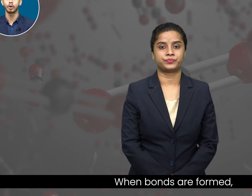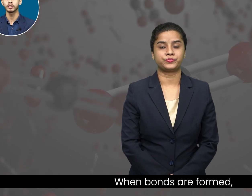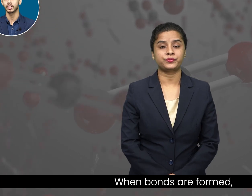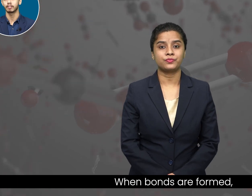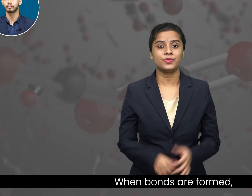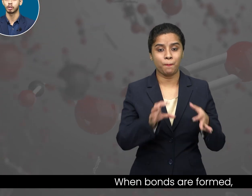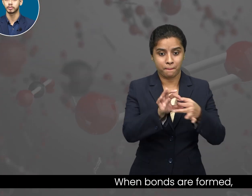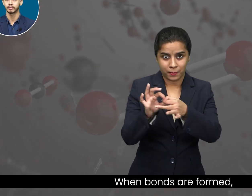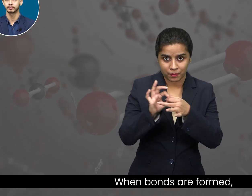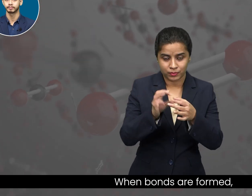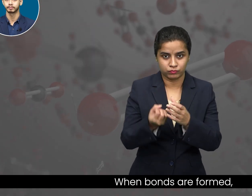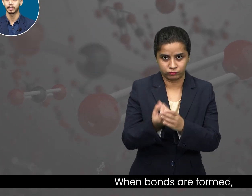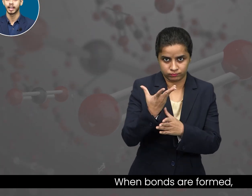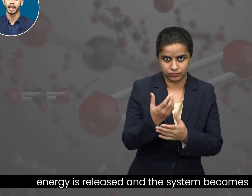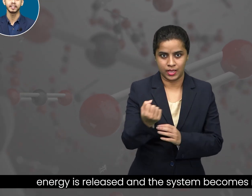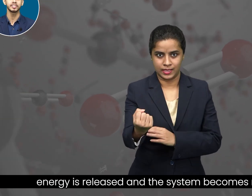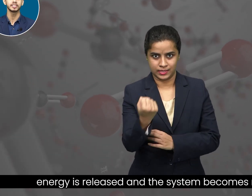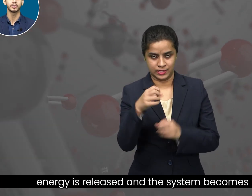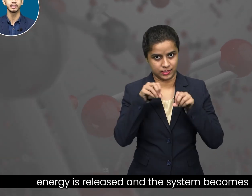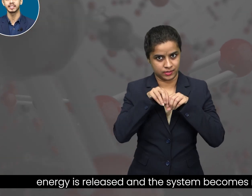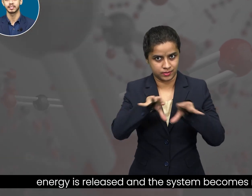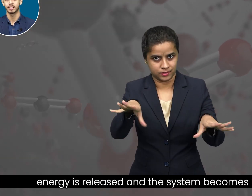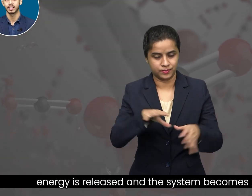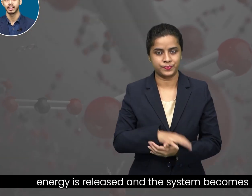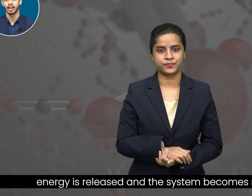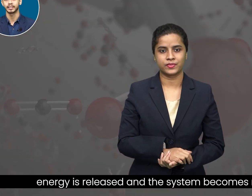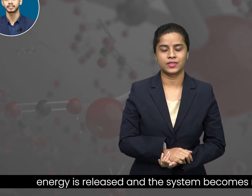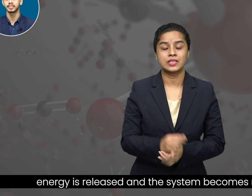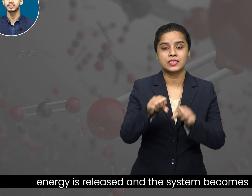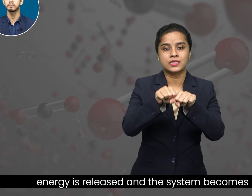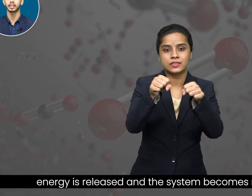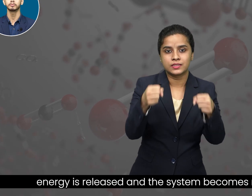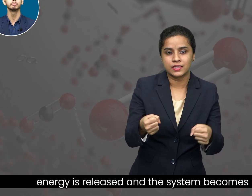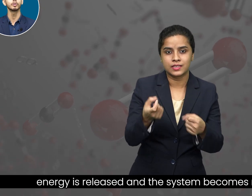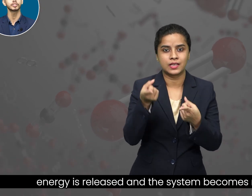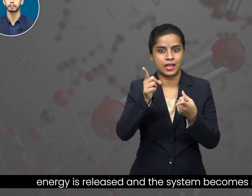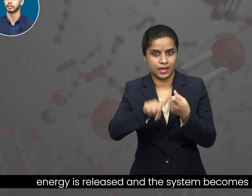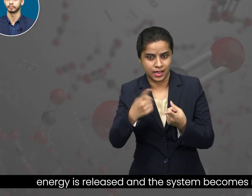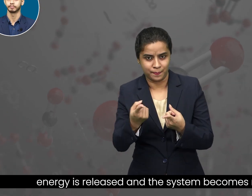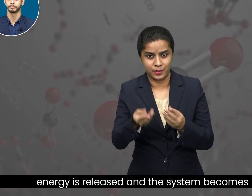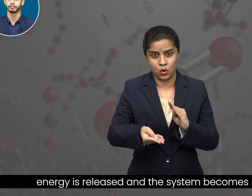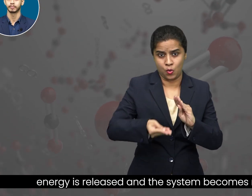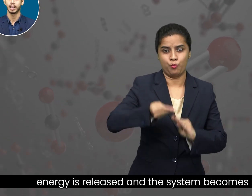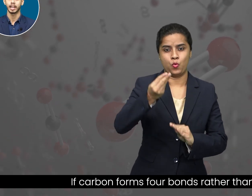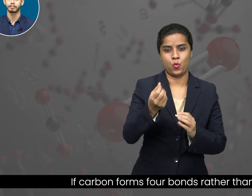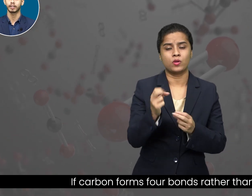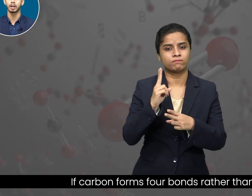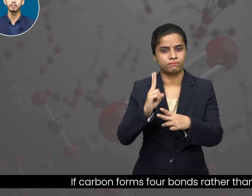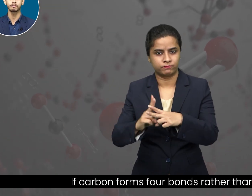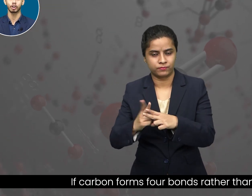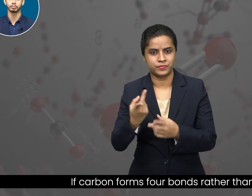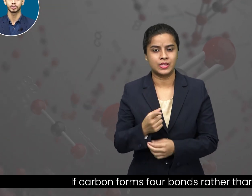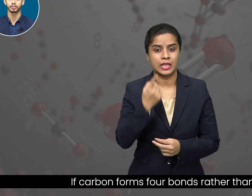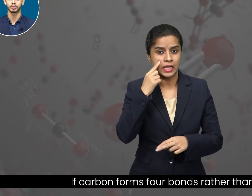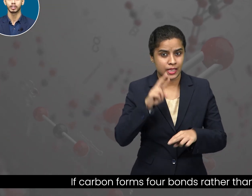When bonds are formed, energy is released and the system becomes more stable. If